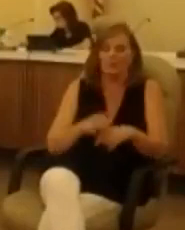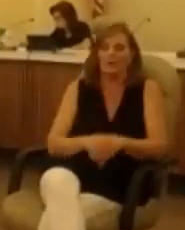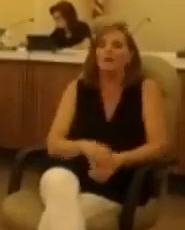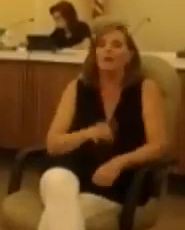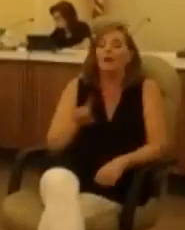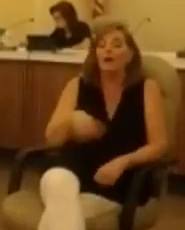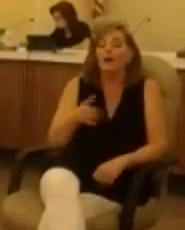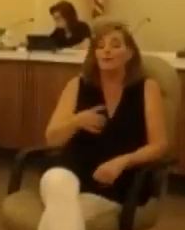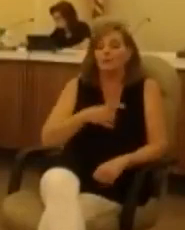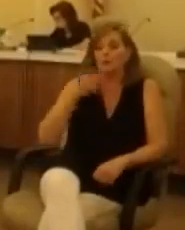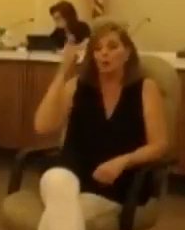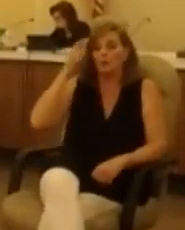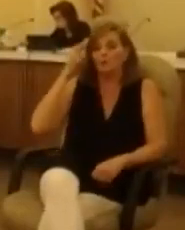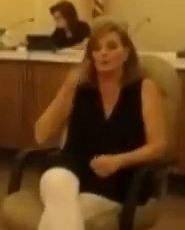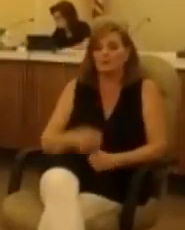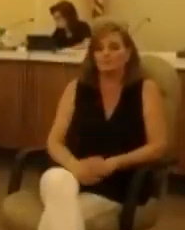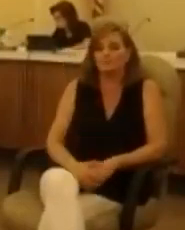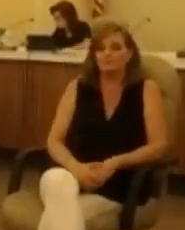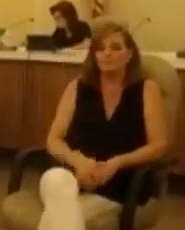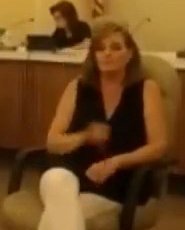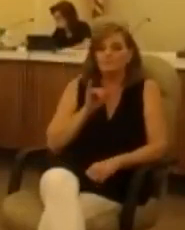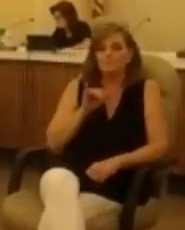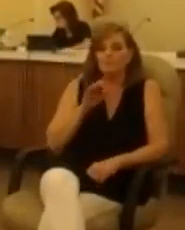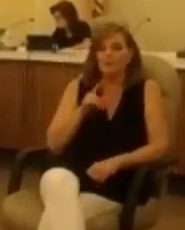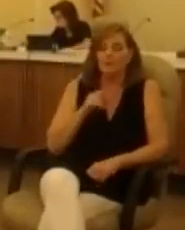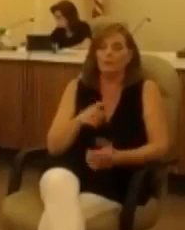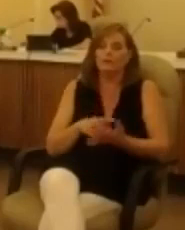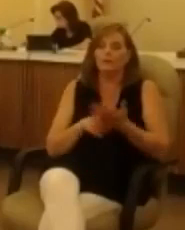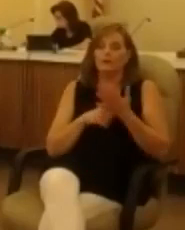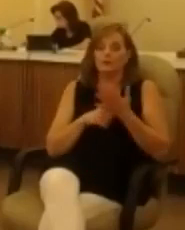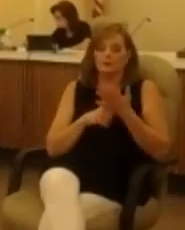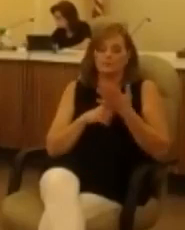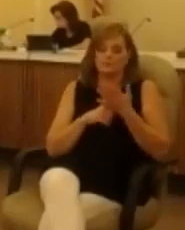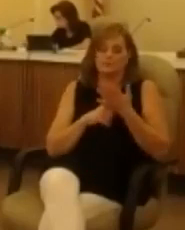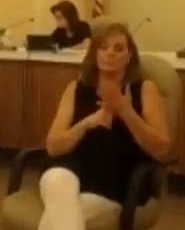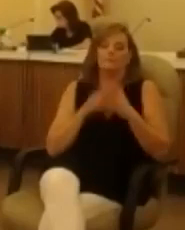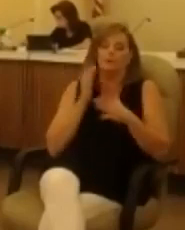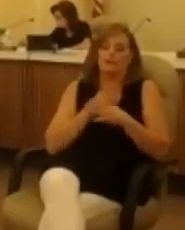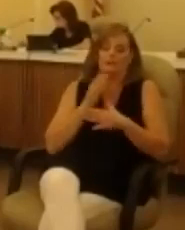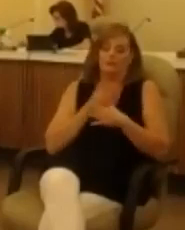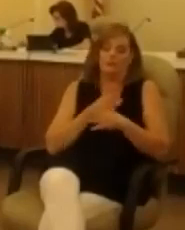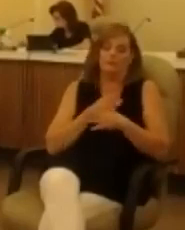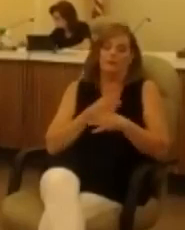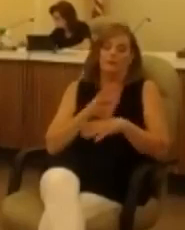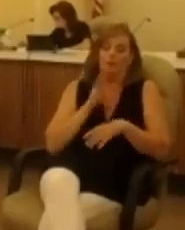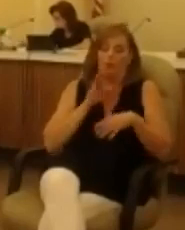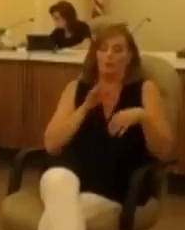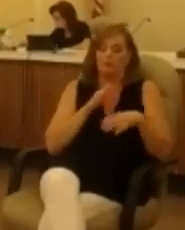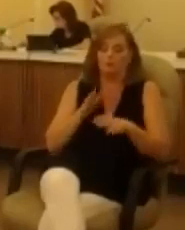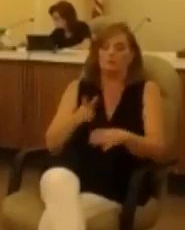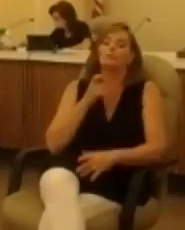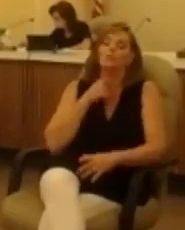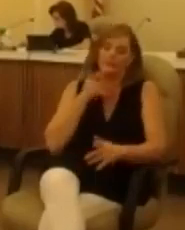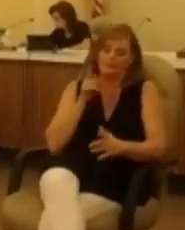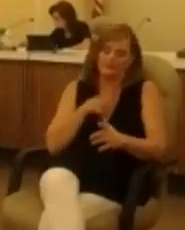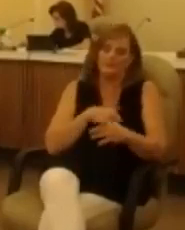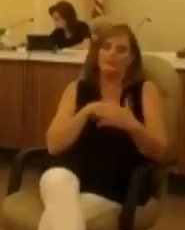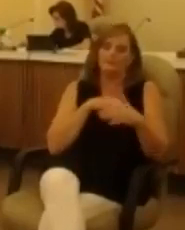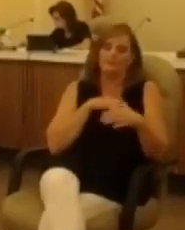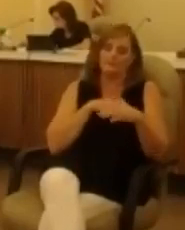reason basically, if we're going to disturb the stream or the stream bed, we would need DEC approvals. Okay, thank